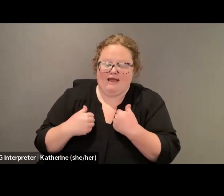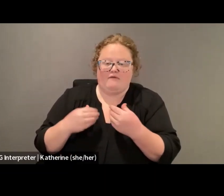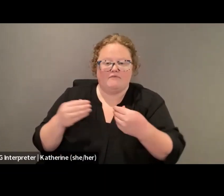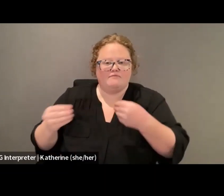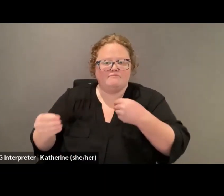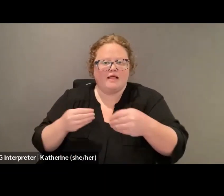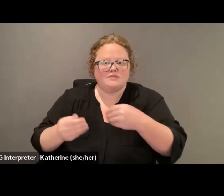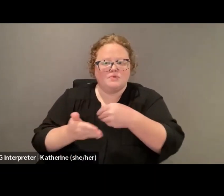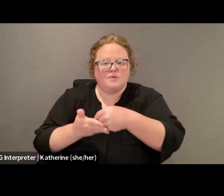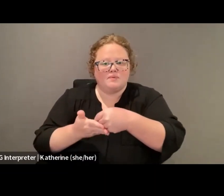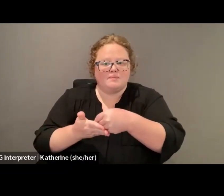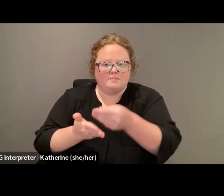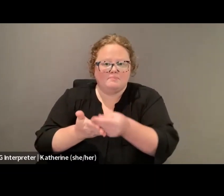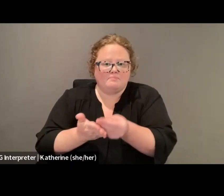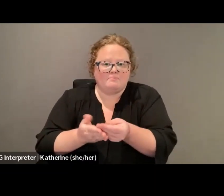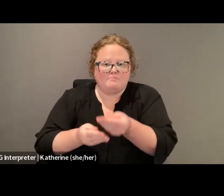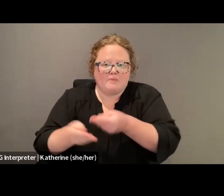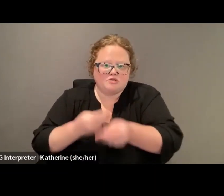And